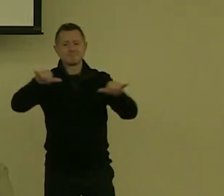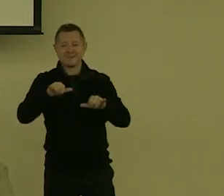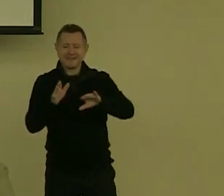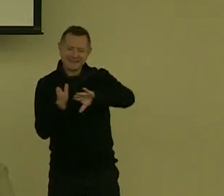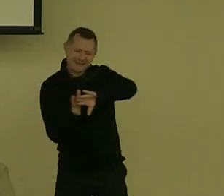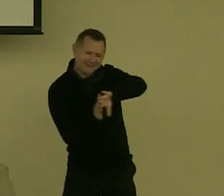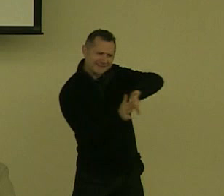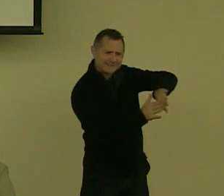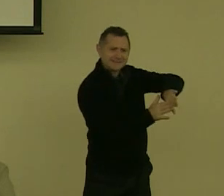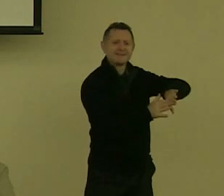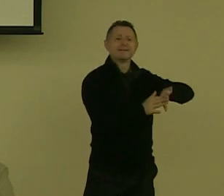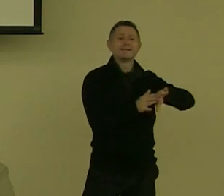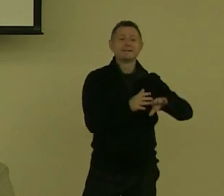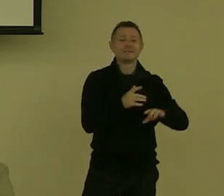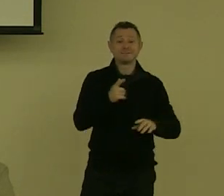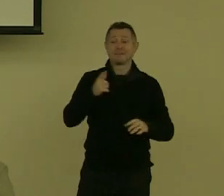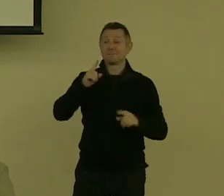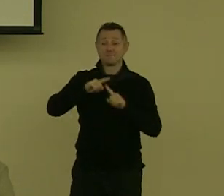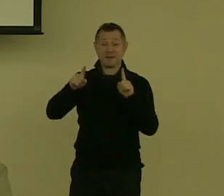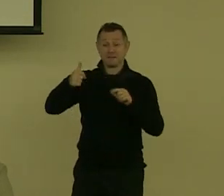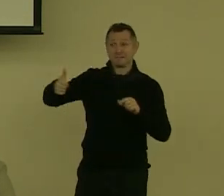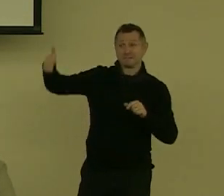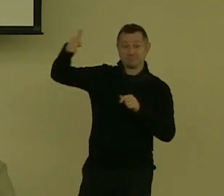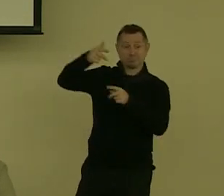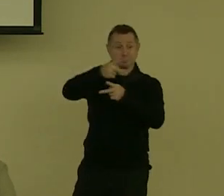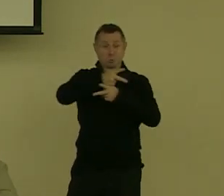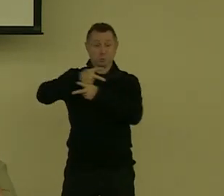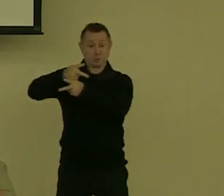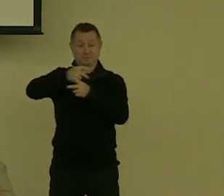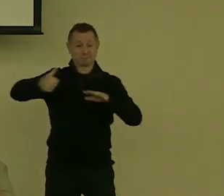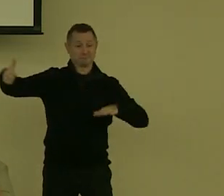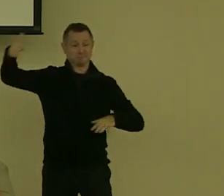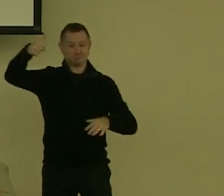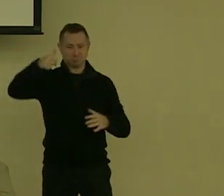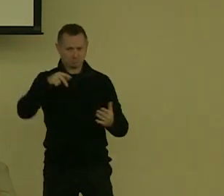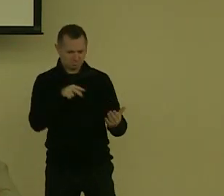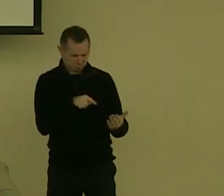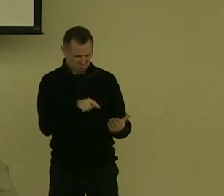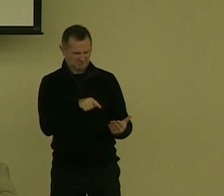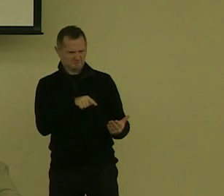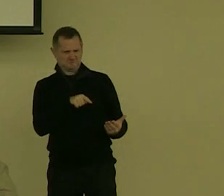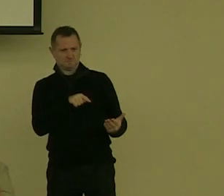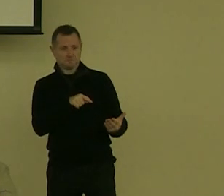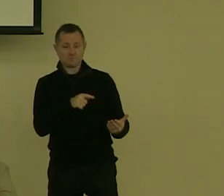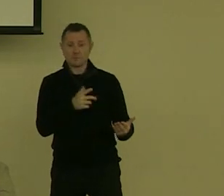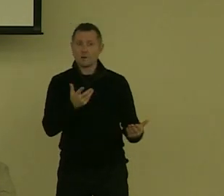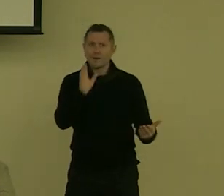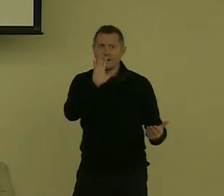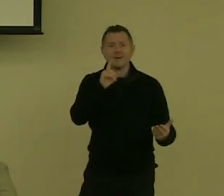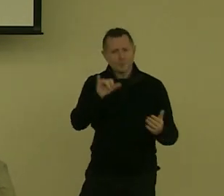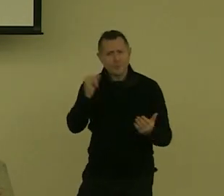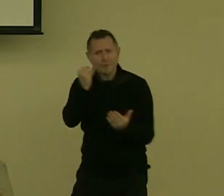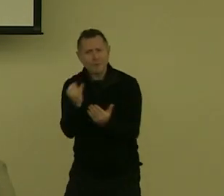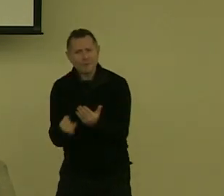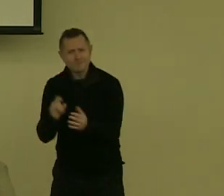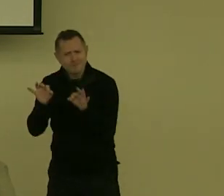my editors would hammer me on the head and say, look, that's nice, you also have the art that you have to focus on. And so I'd have to go out and do some study, you